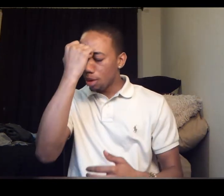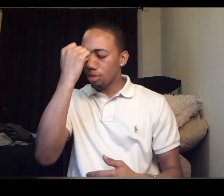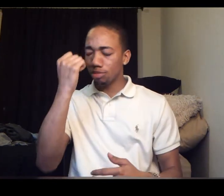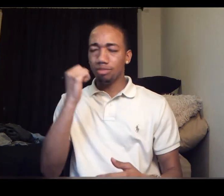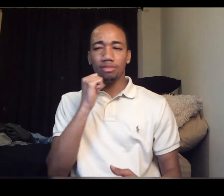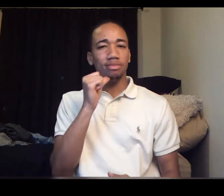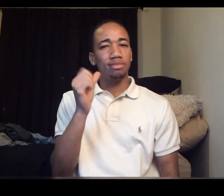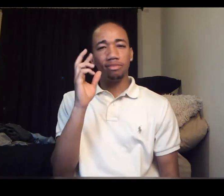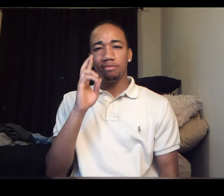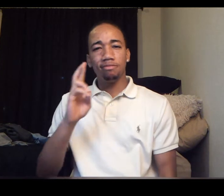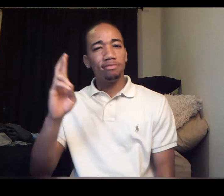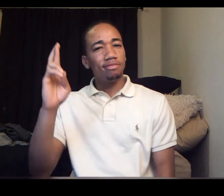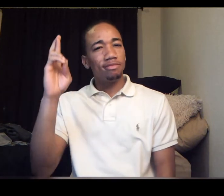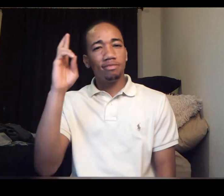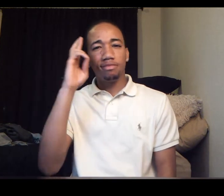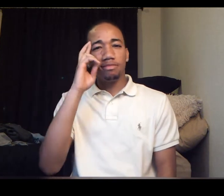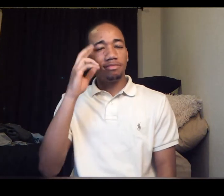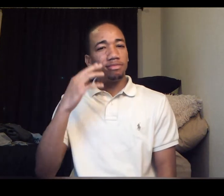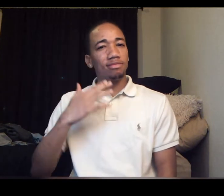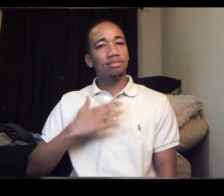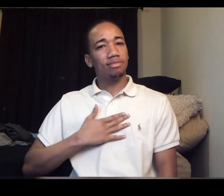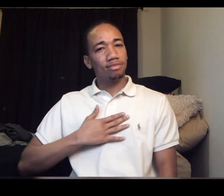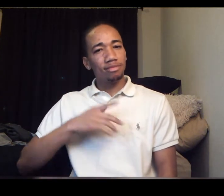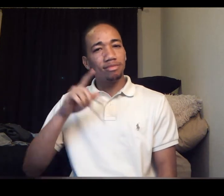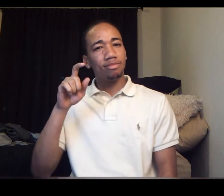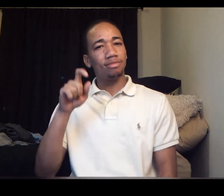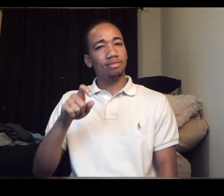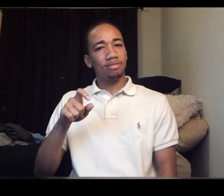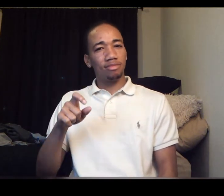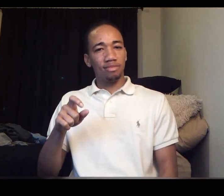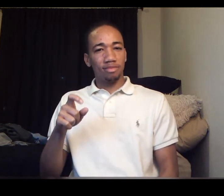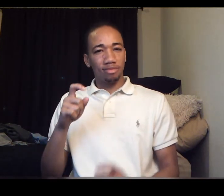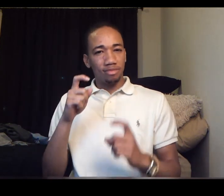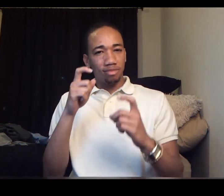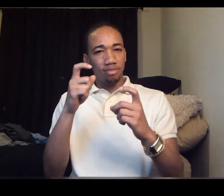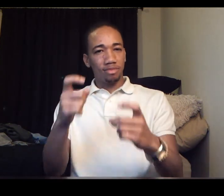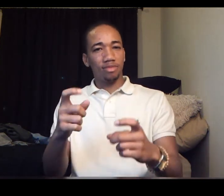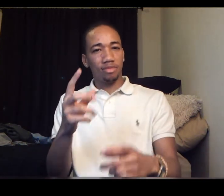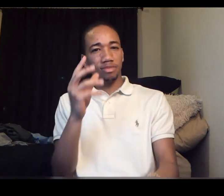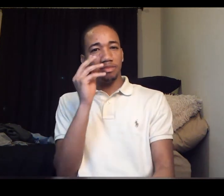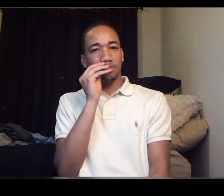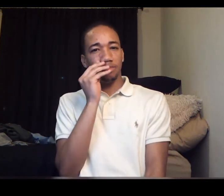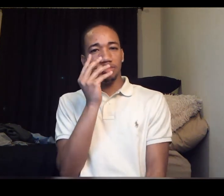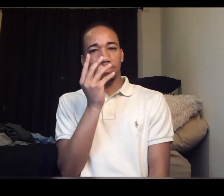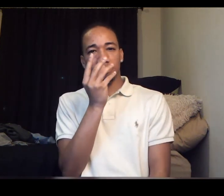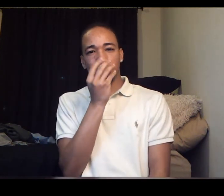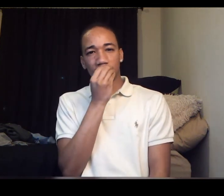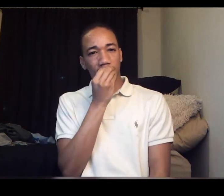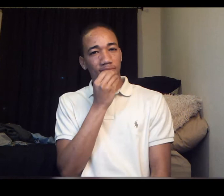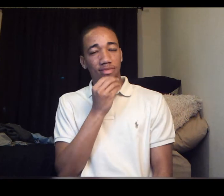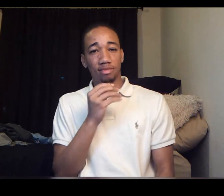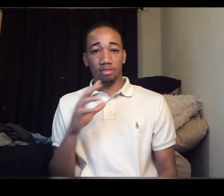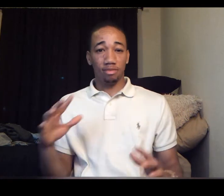and held your hand. Should have given you all my hours when I had